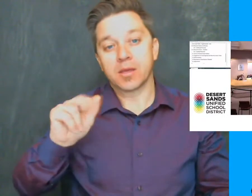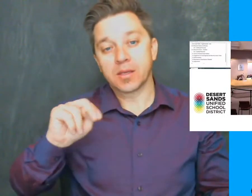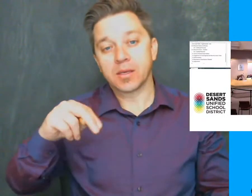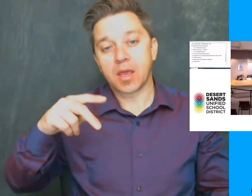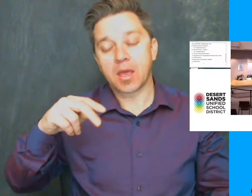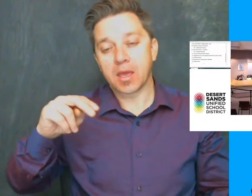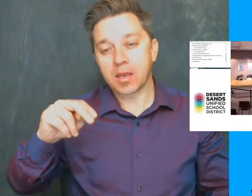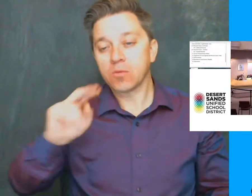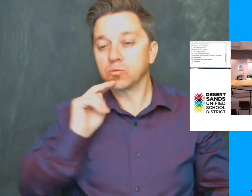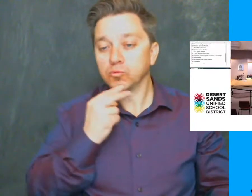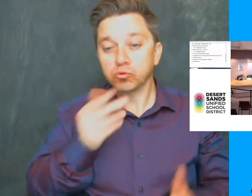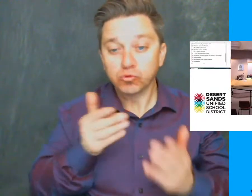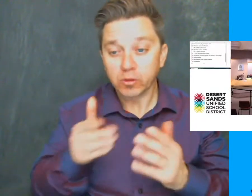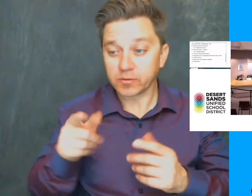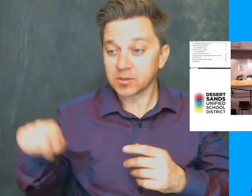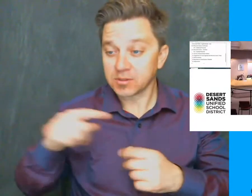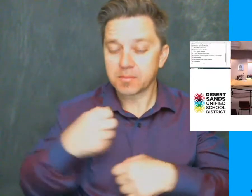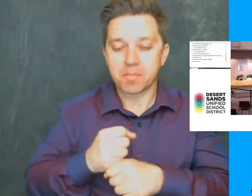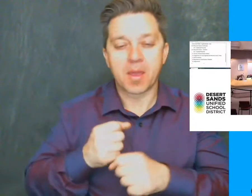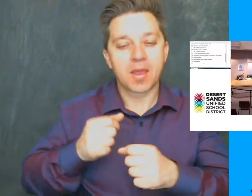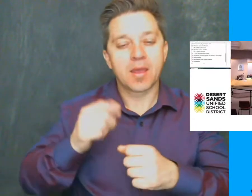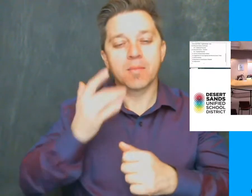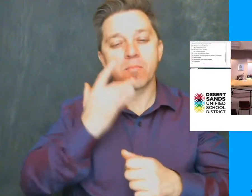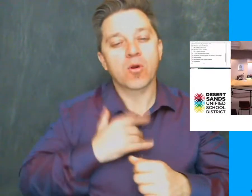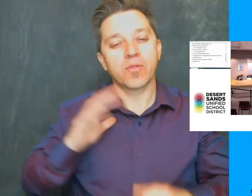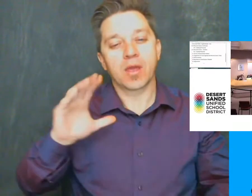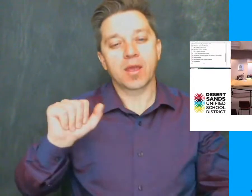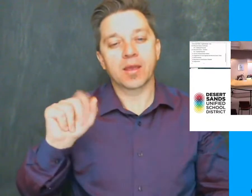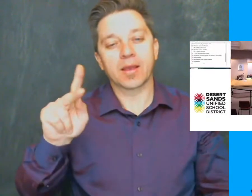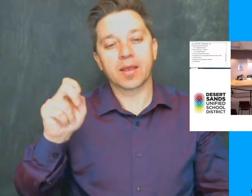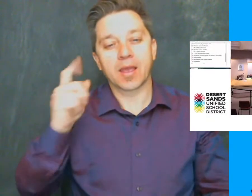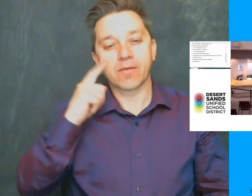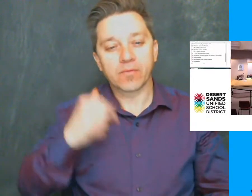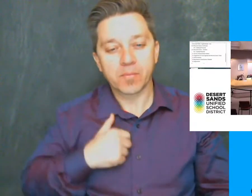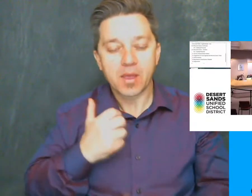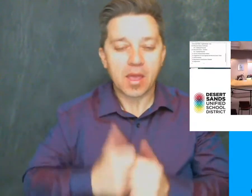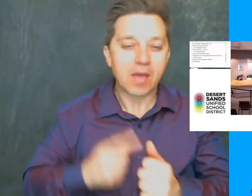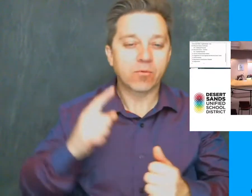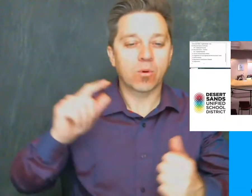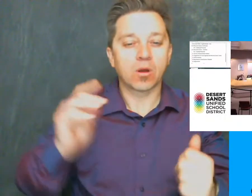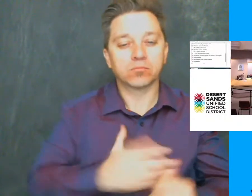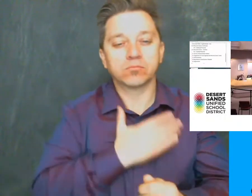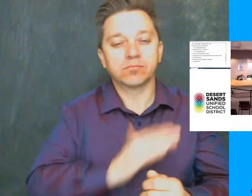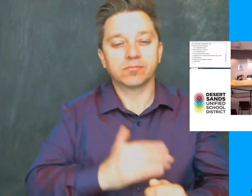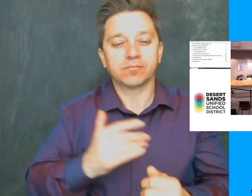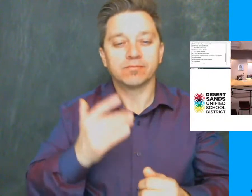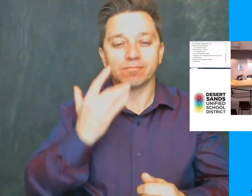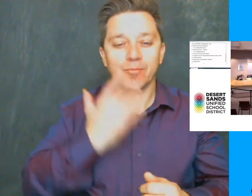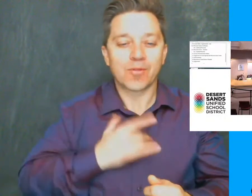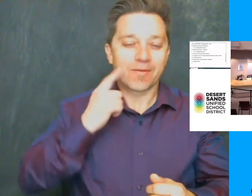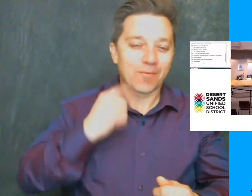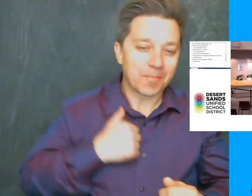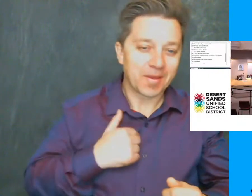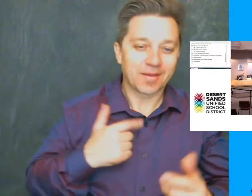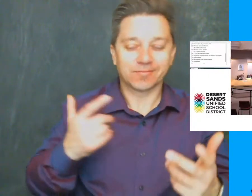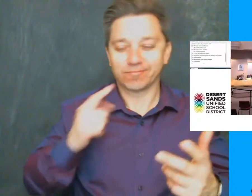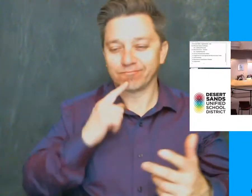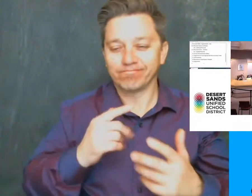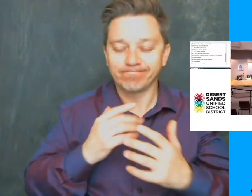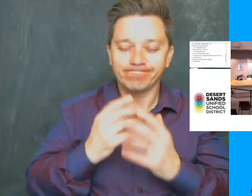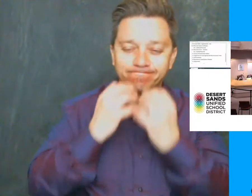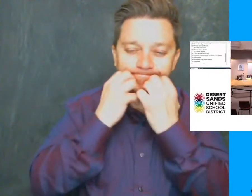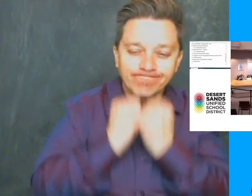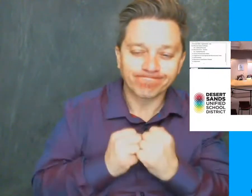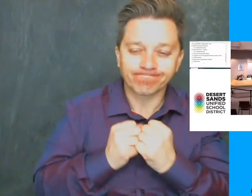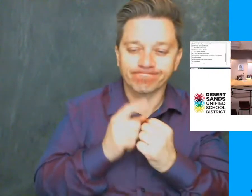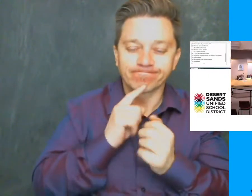Nutrition Services made a birthday cake for me, and everybody sang happy birthday. It was pretty special, so it was really nice. So anyway,